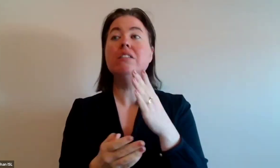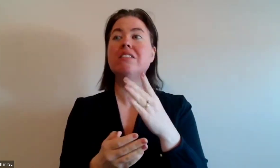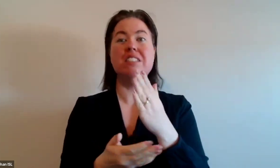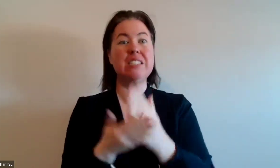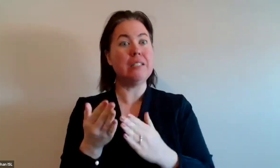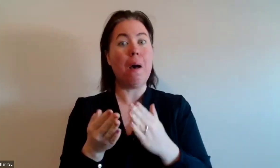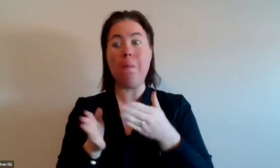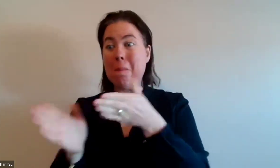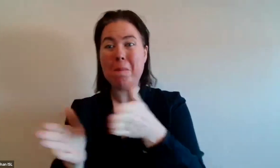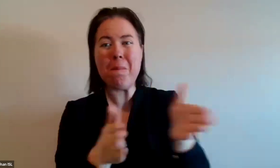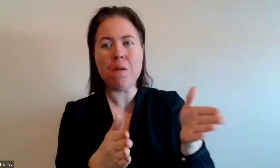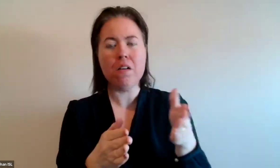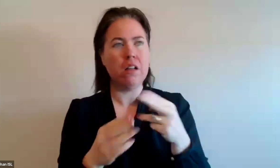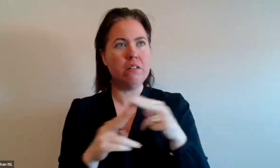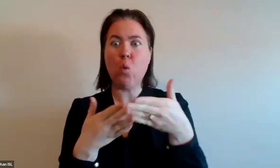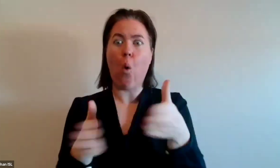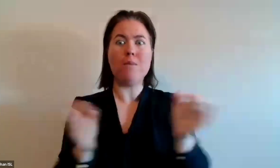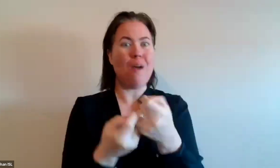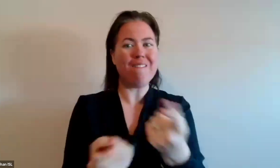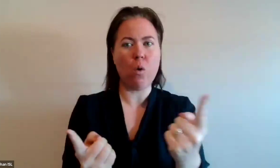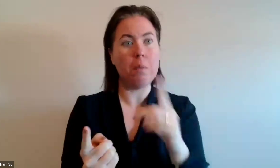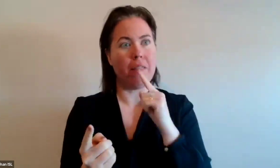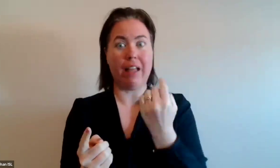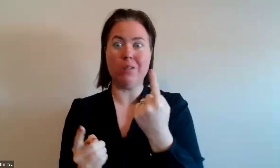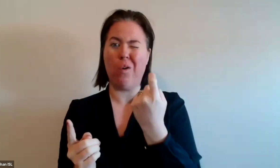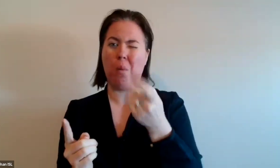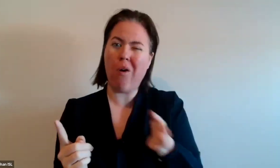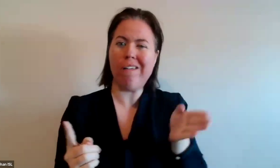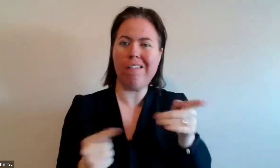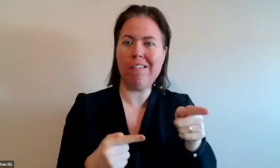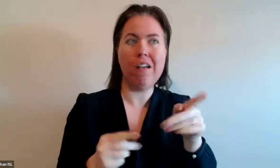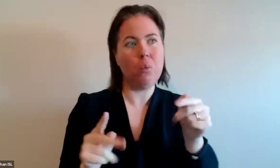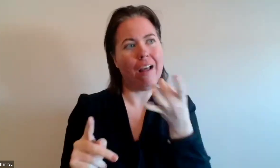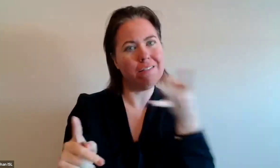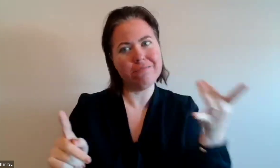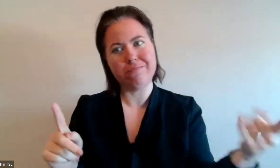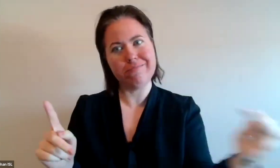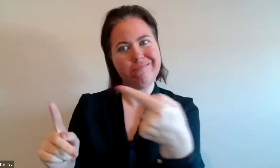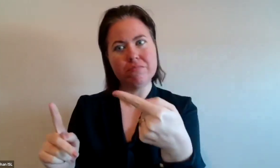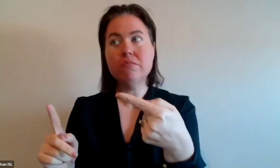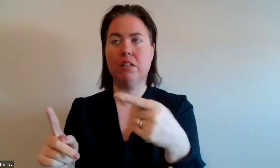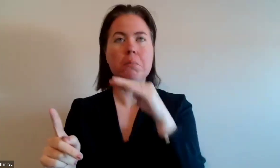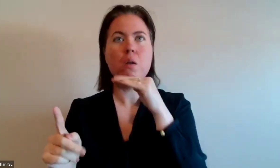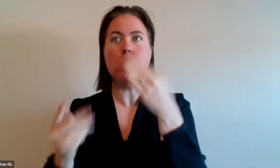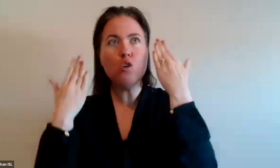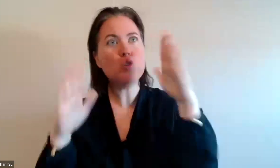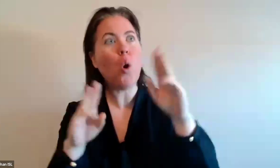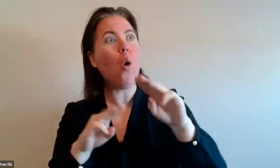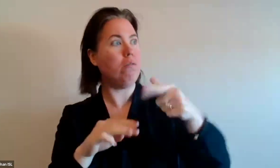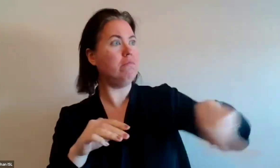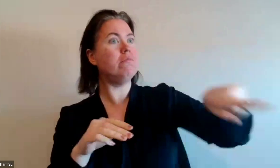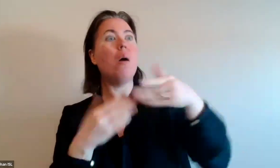And this is another tool that we have where we can at least bring to light the things that are important to people on the ground in